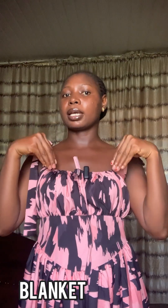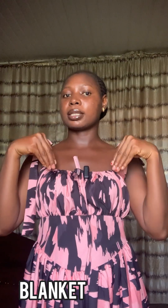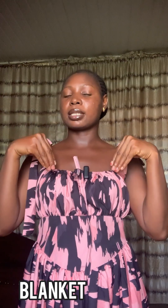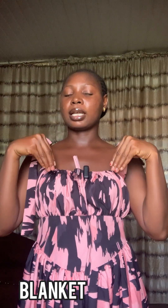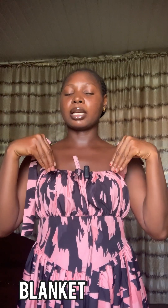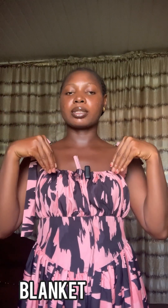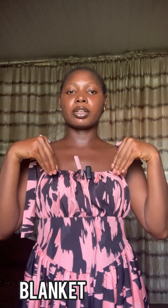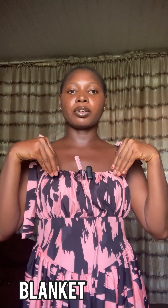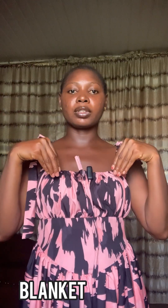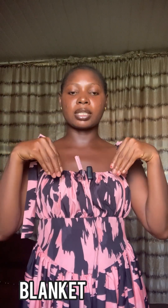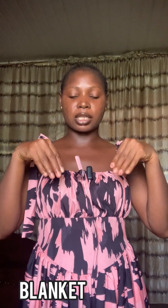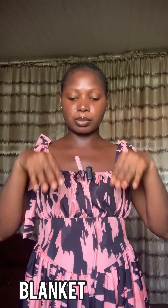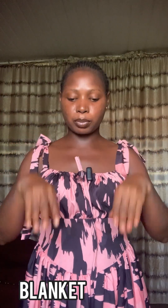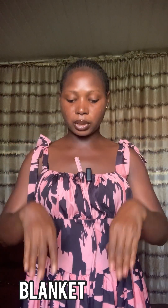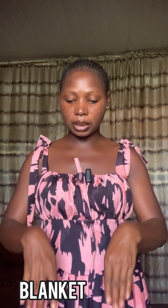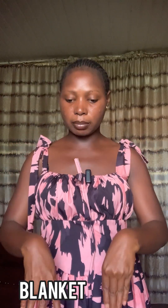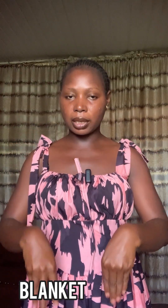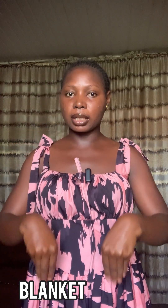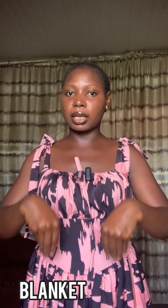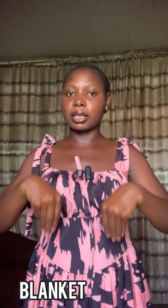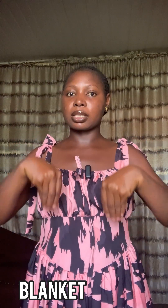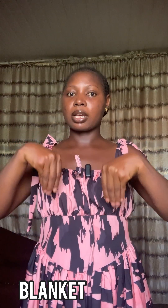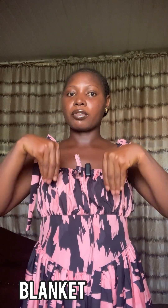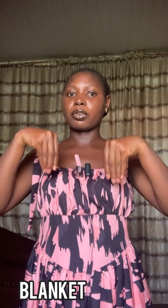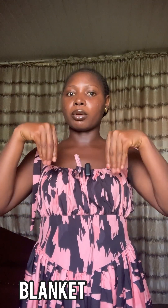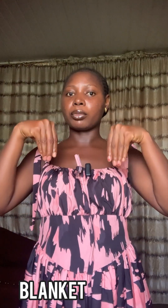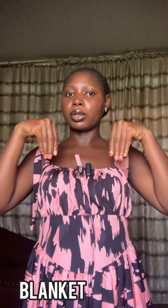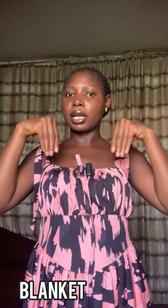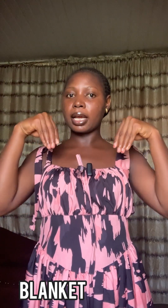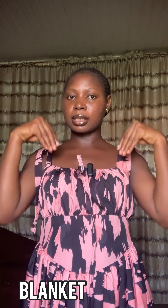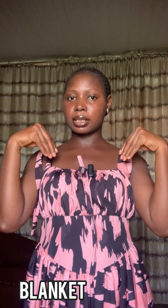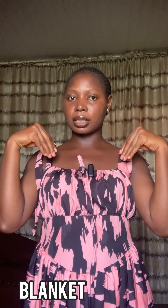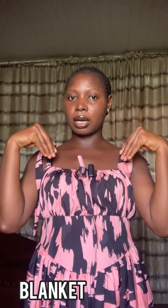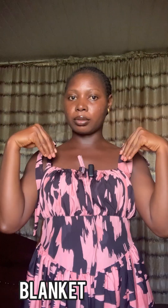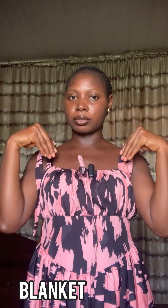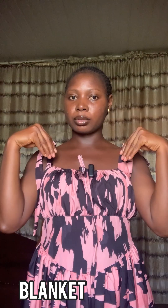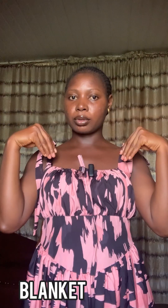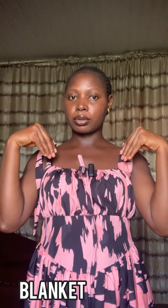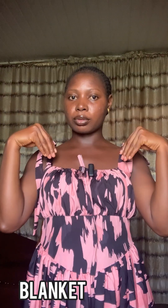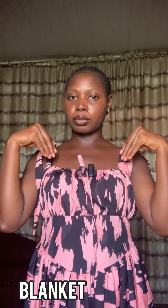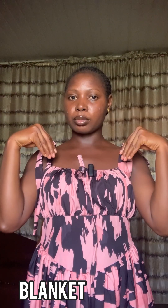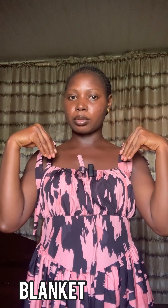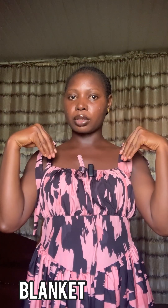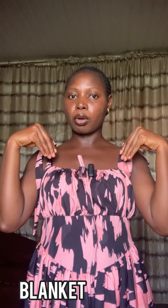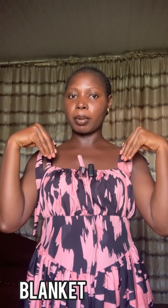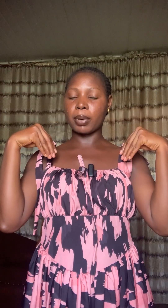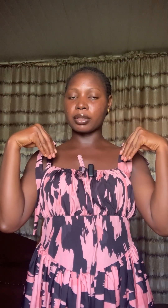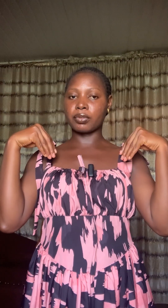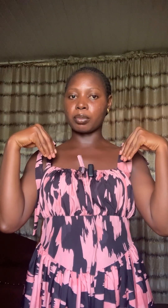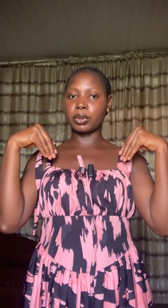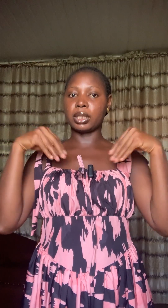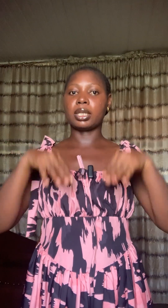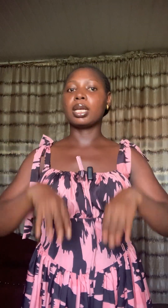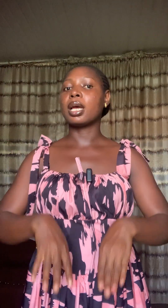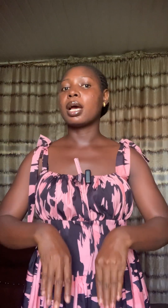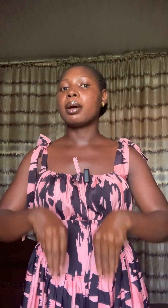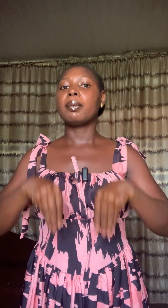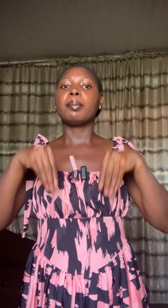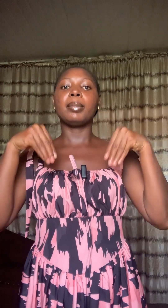blanket. Now think of this as pulling the blanket from your legs down to the upper part of your body.